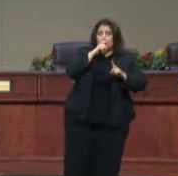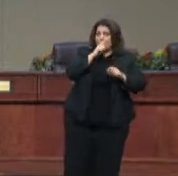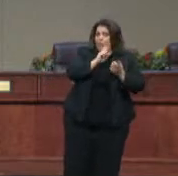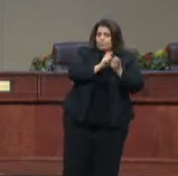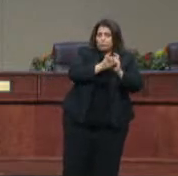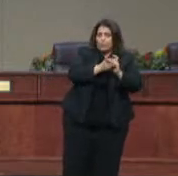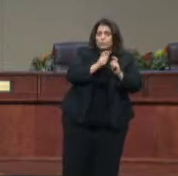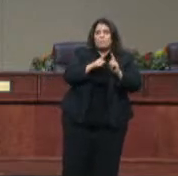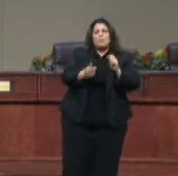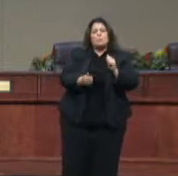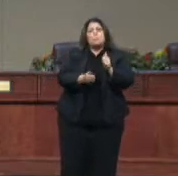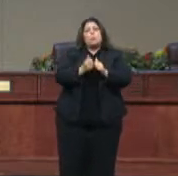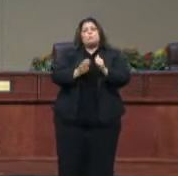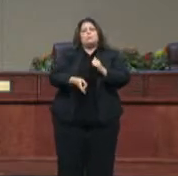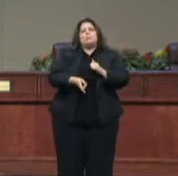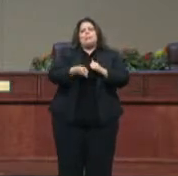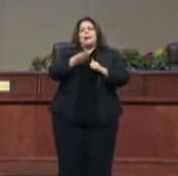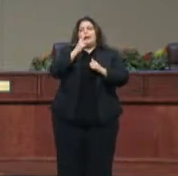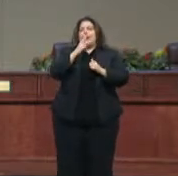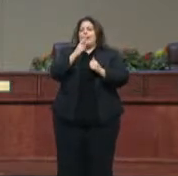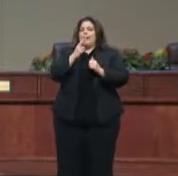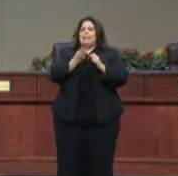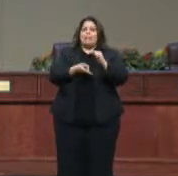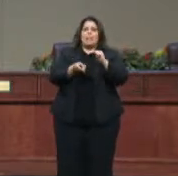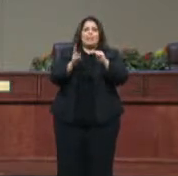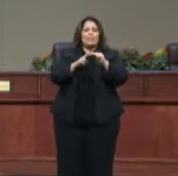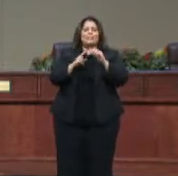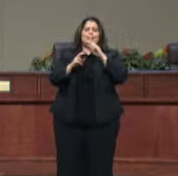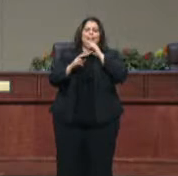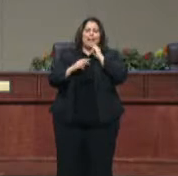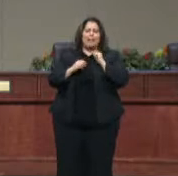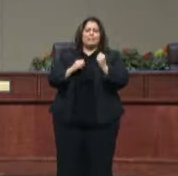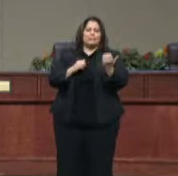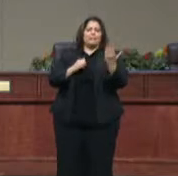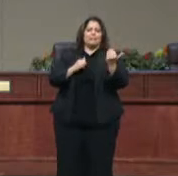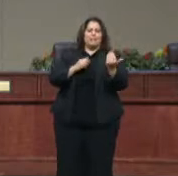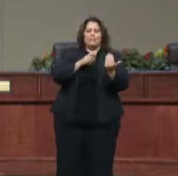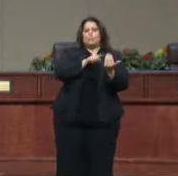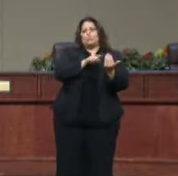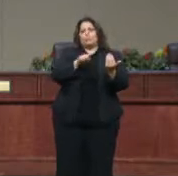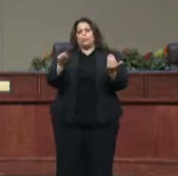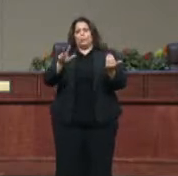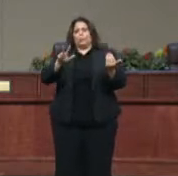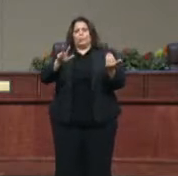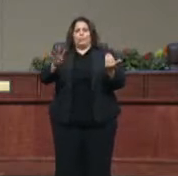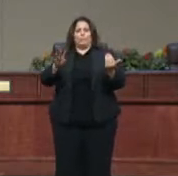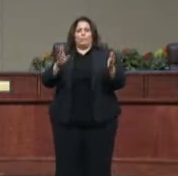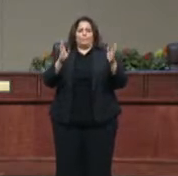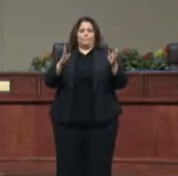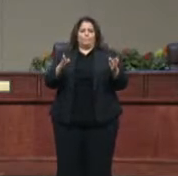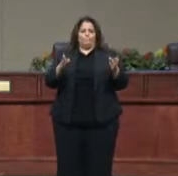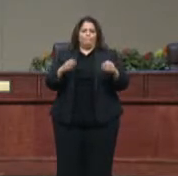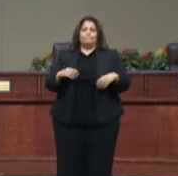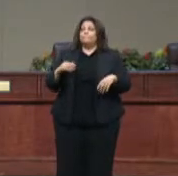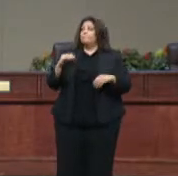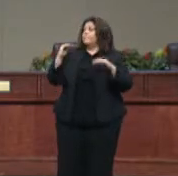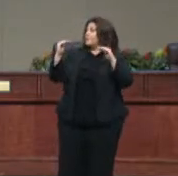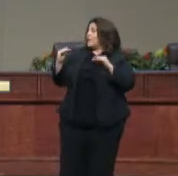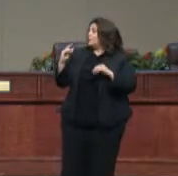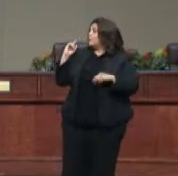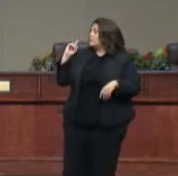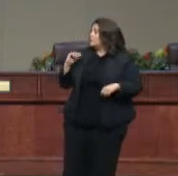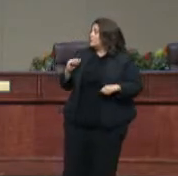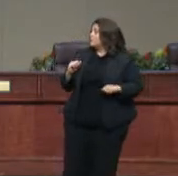highest increase in proportion happens between people of the age 15 to 34. Next.